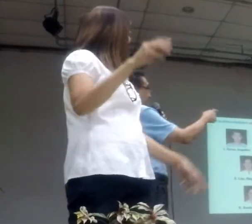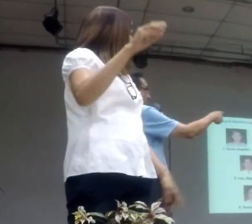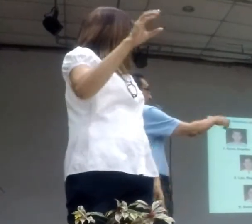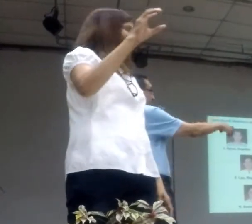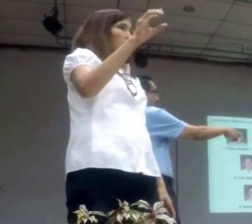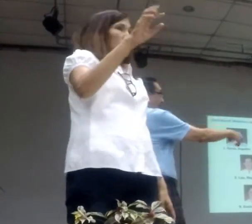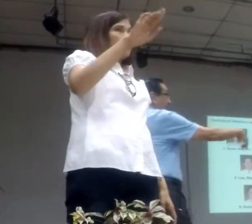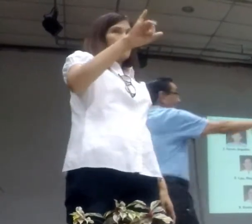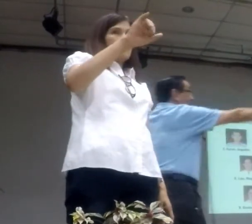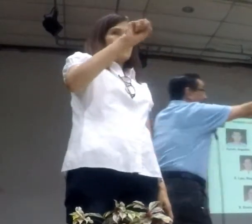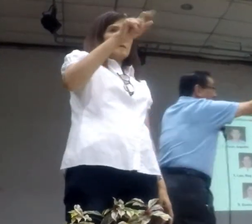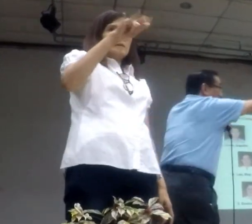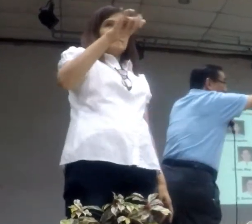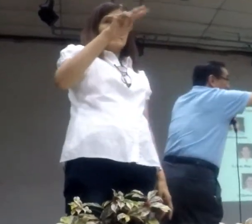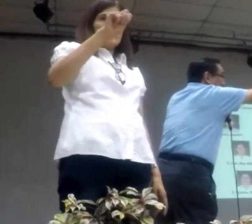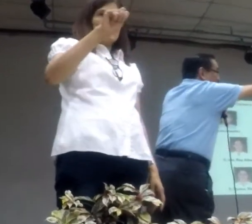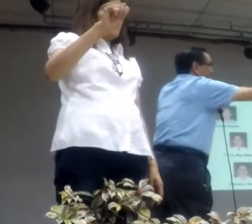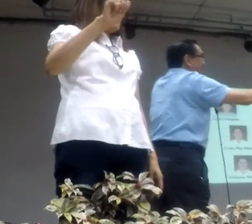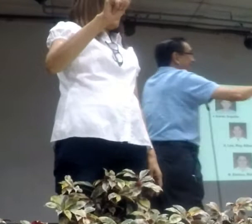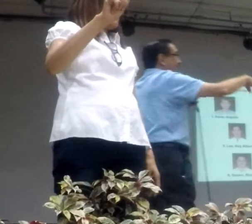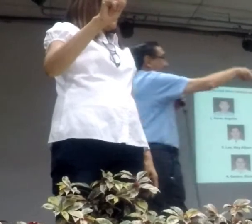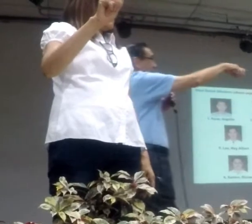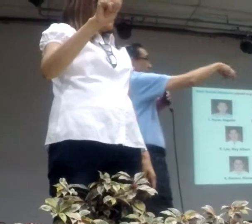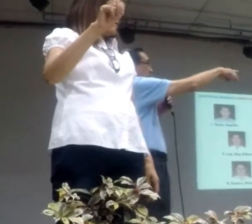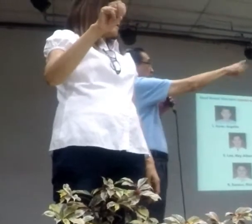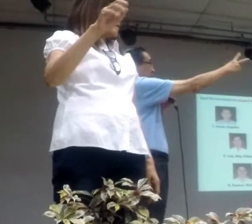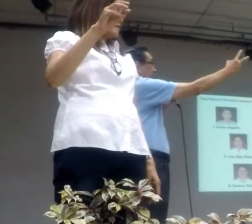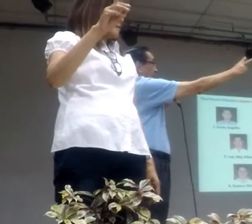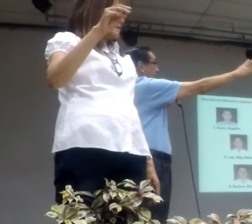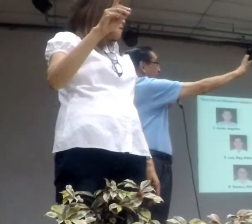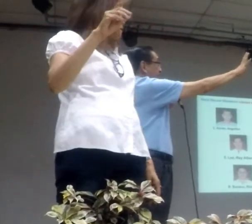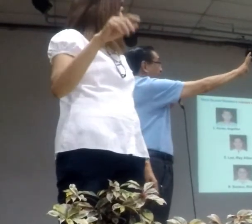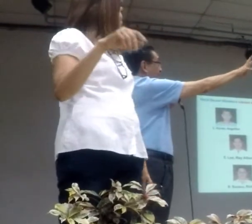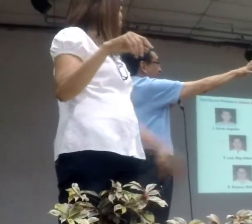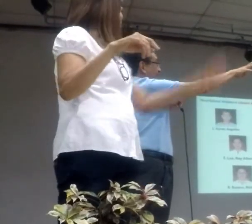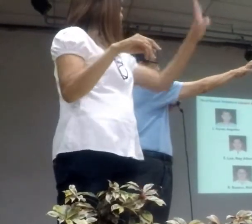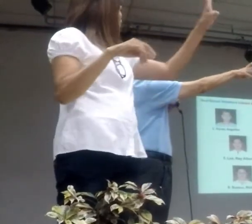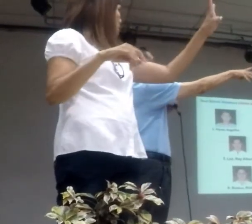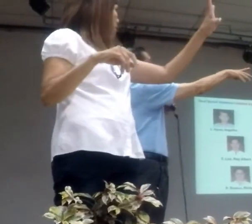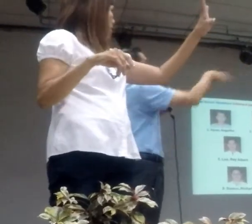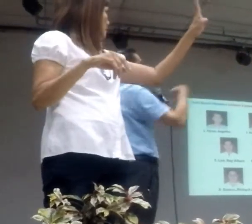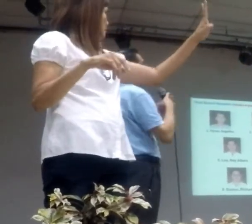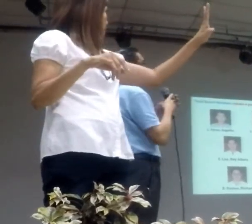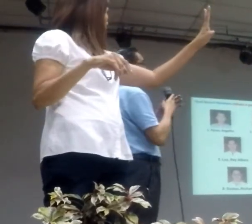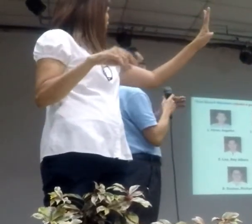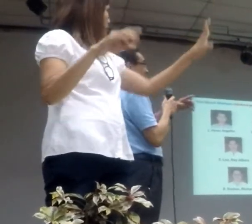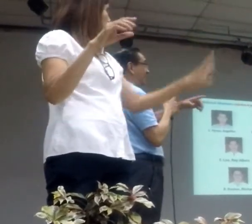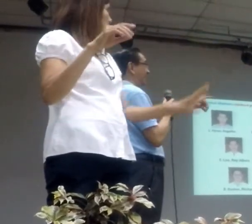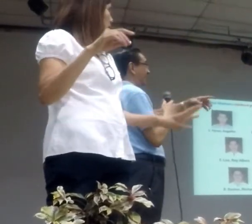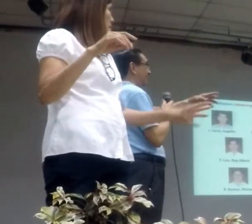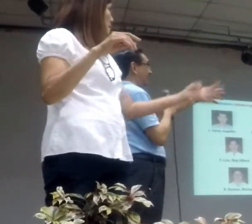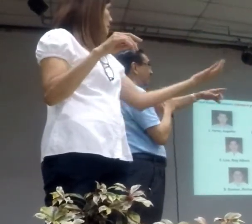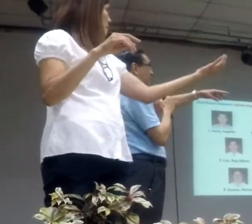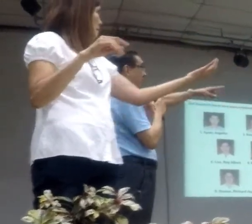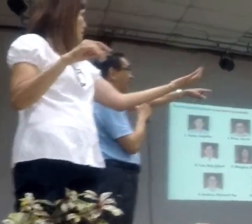So, andito ka sa dulo. Crispin, you're number 4.